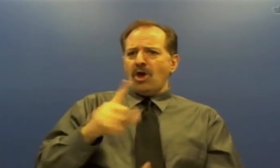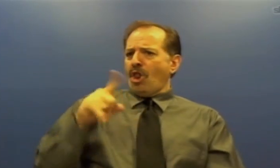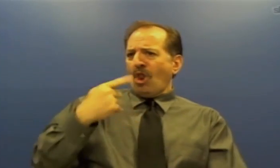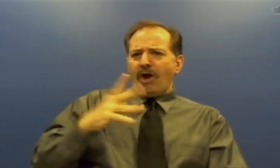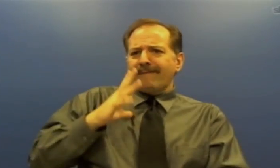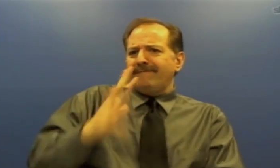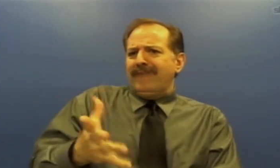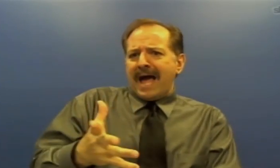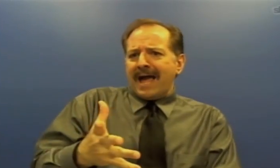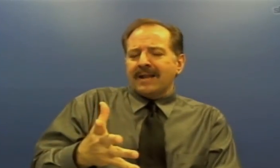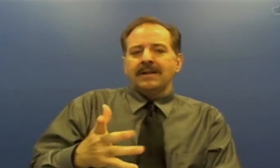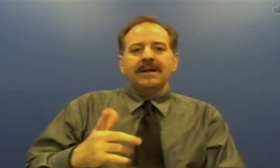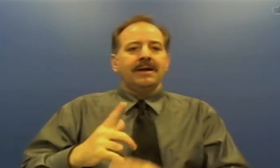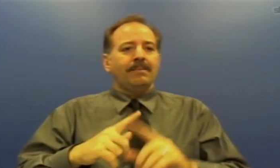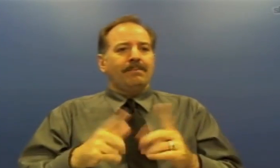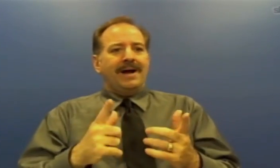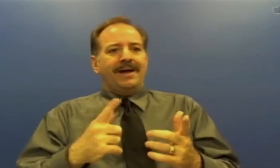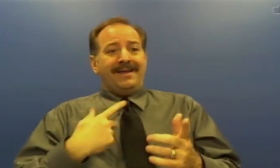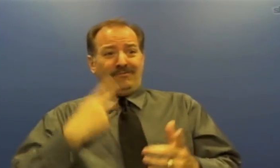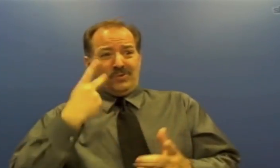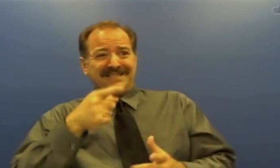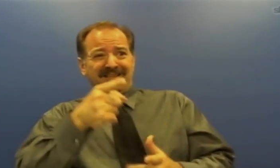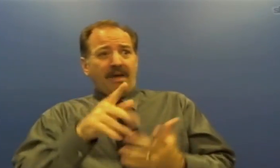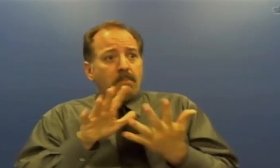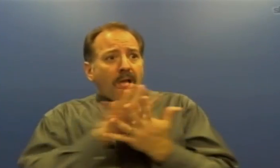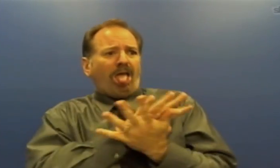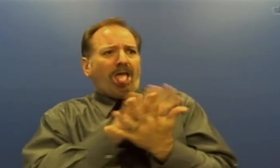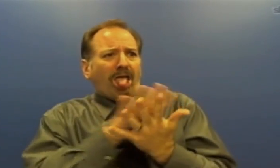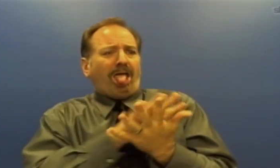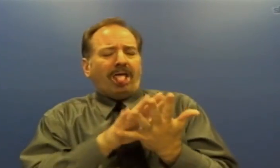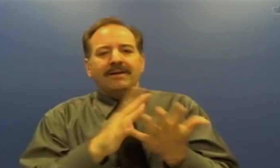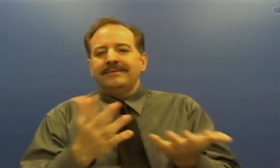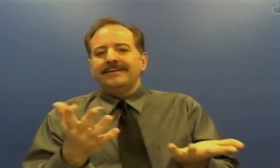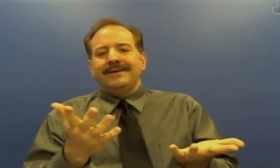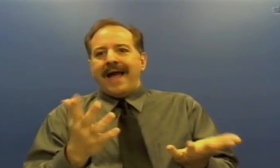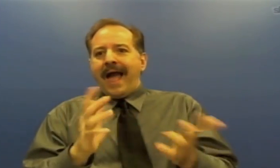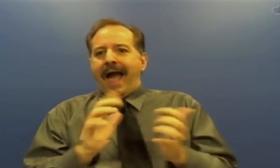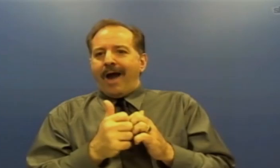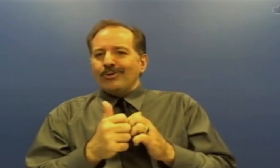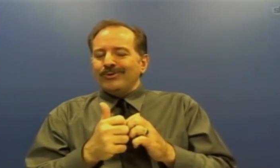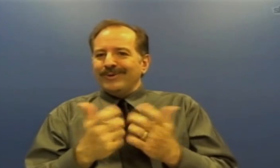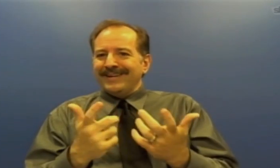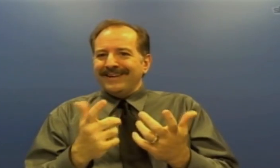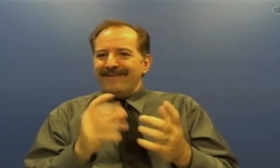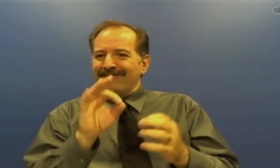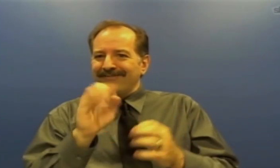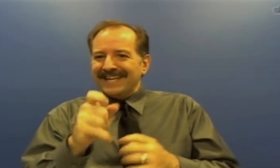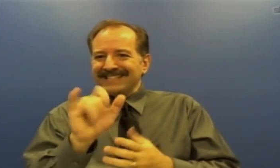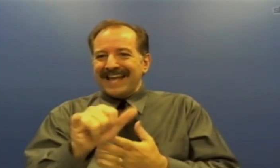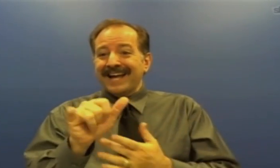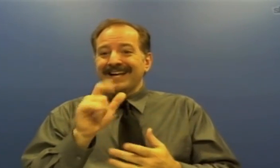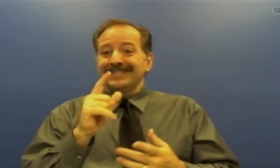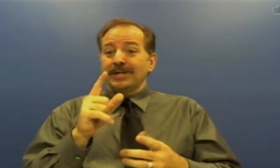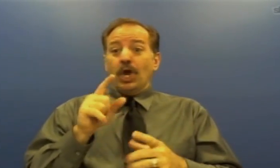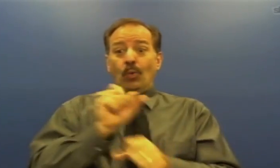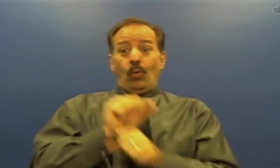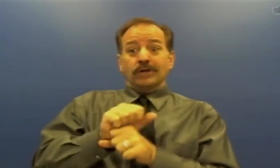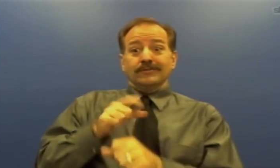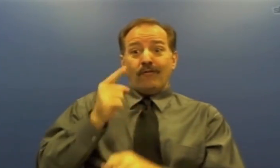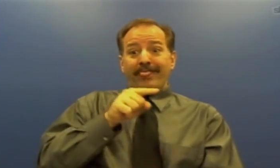maybe it seems as if we're clear but we can't see the other person clearly. I mean, these kinds of little